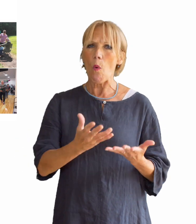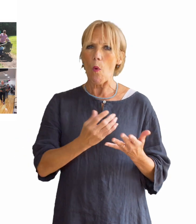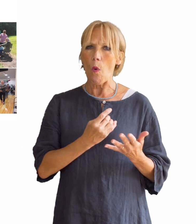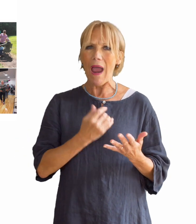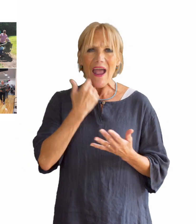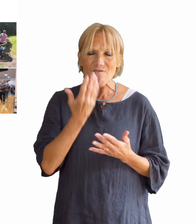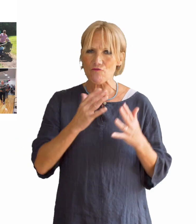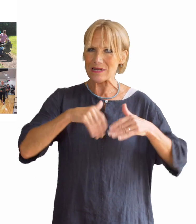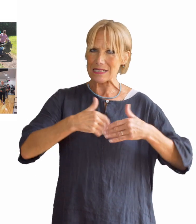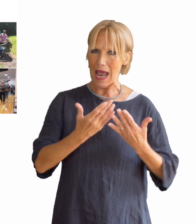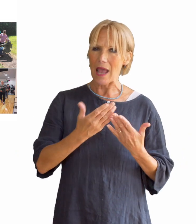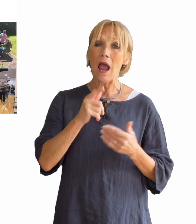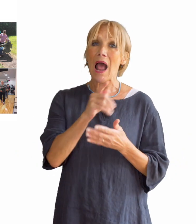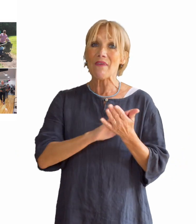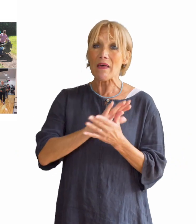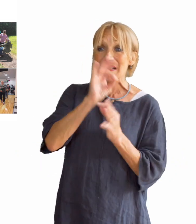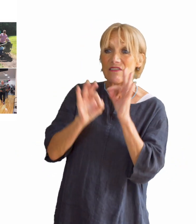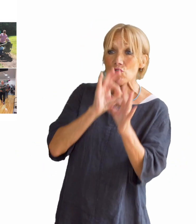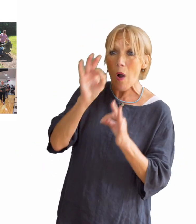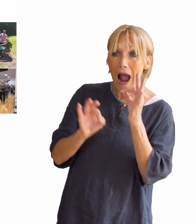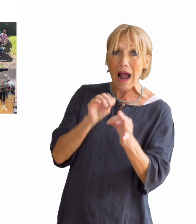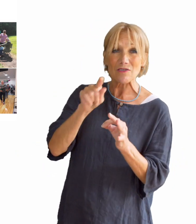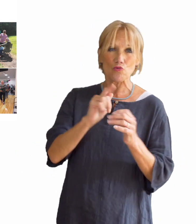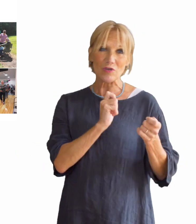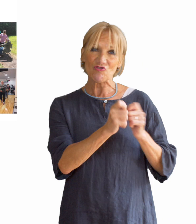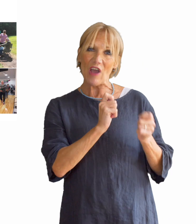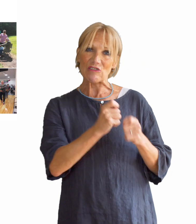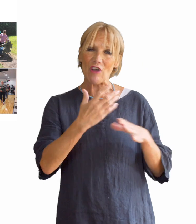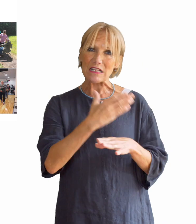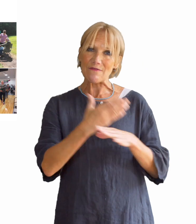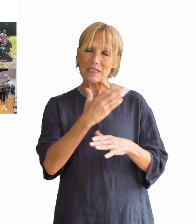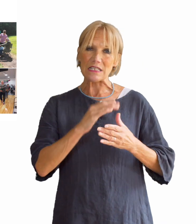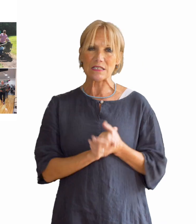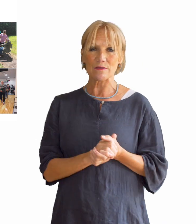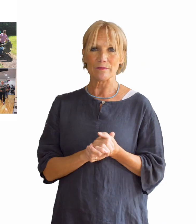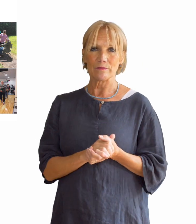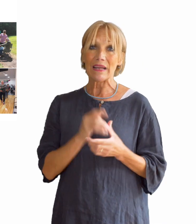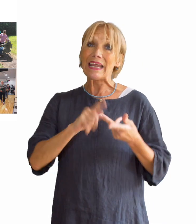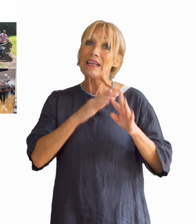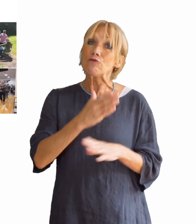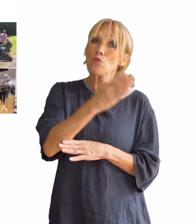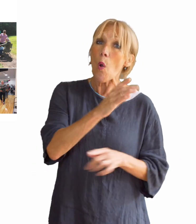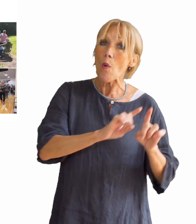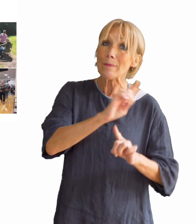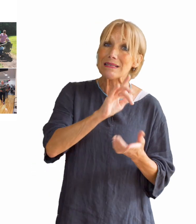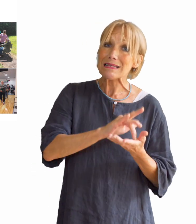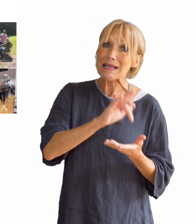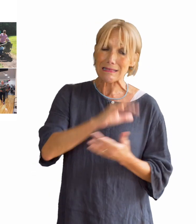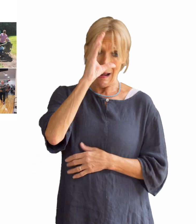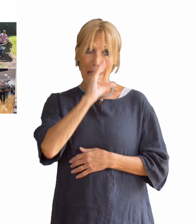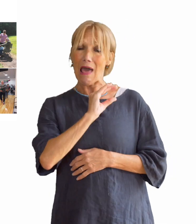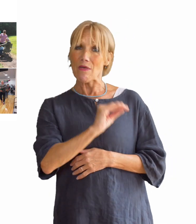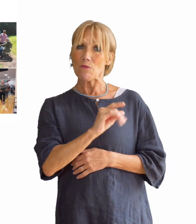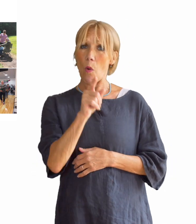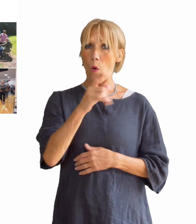can then be made in response to people's needs and preferences in the moment. If you go to a meeting centre, let staff and